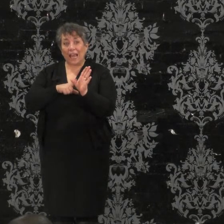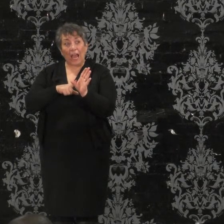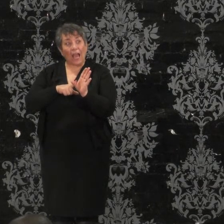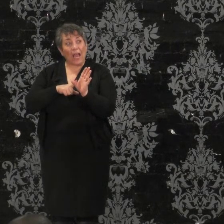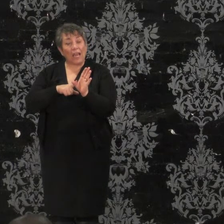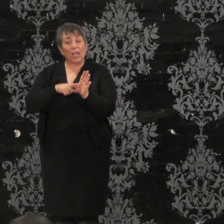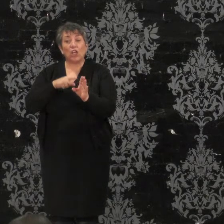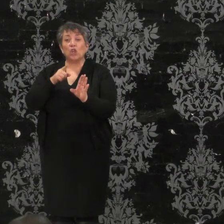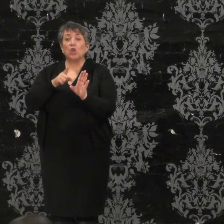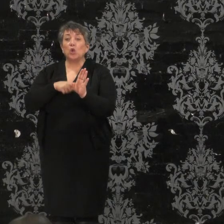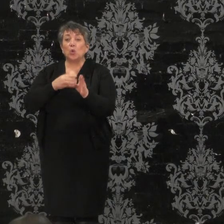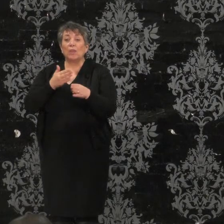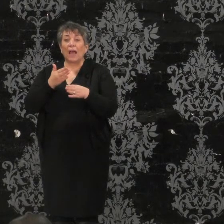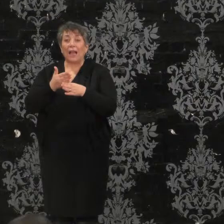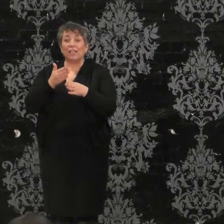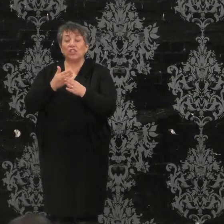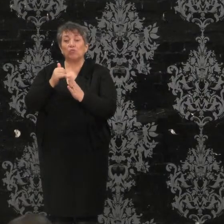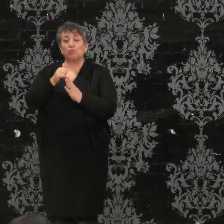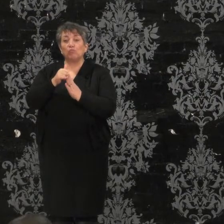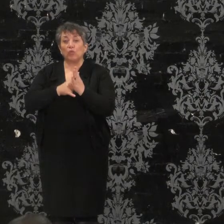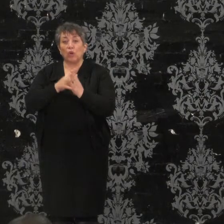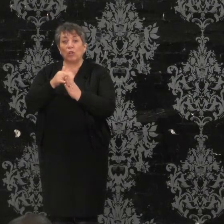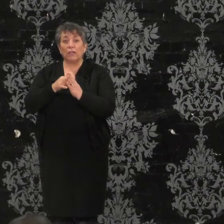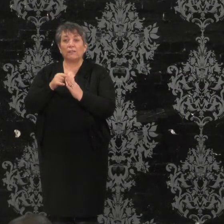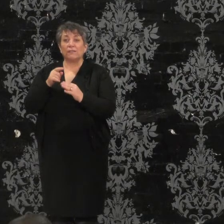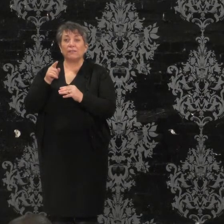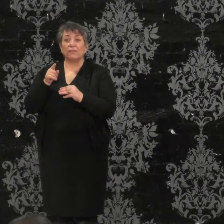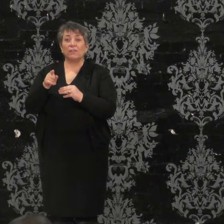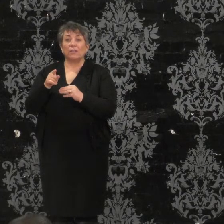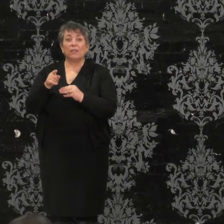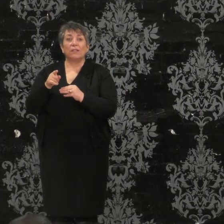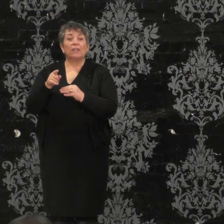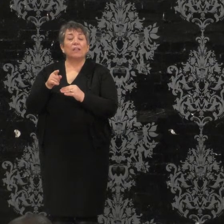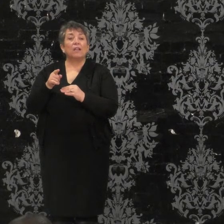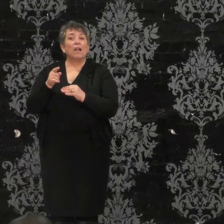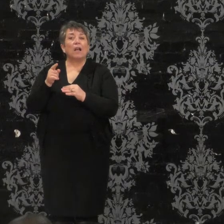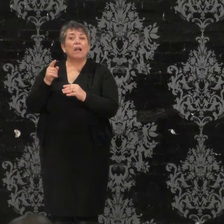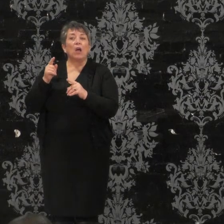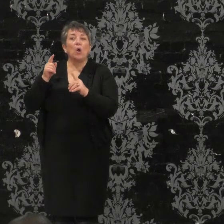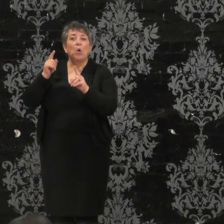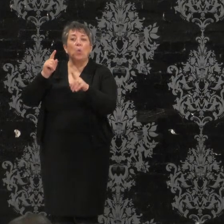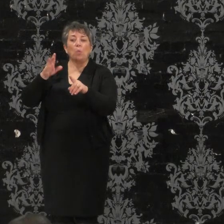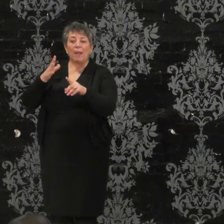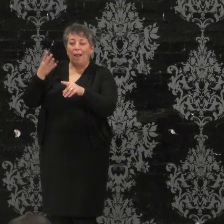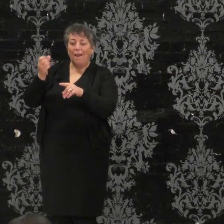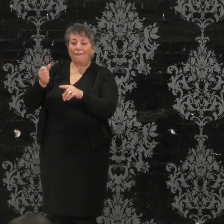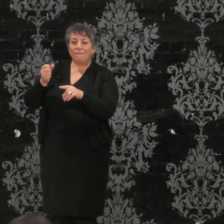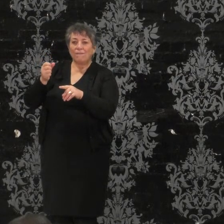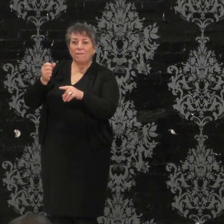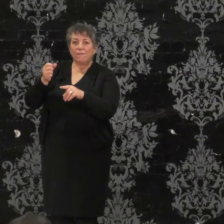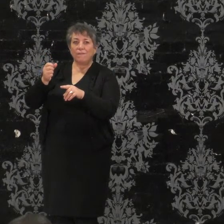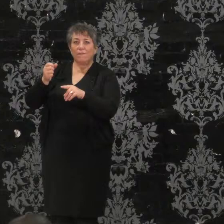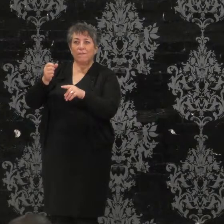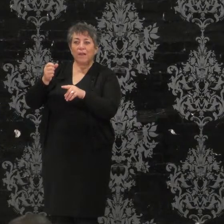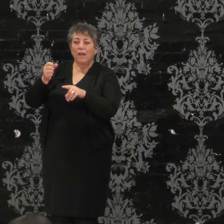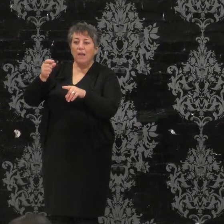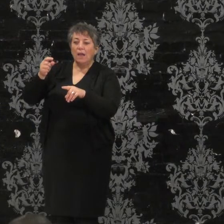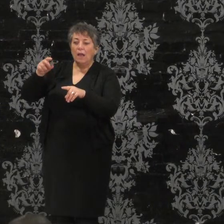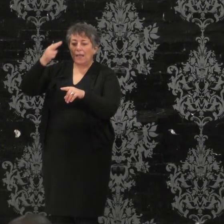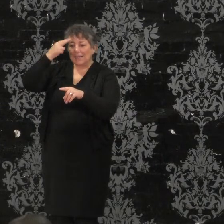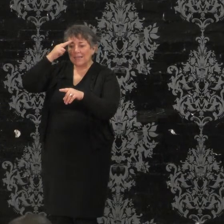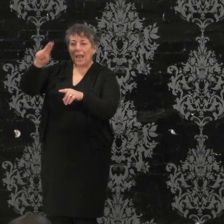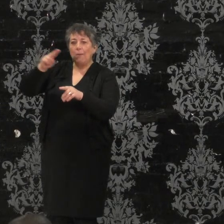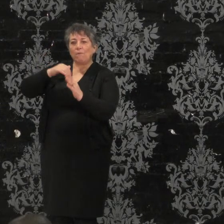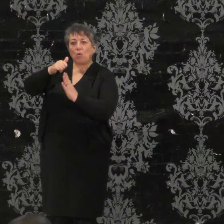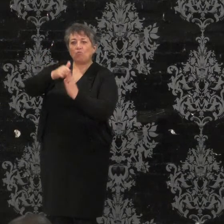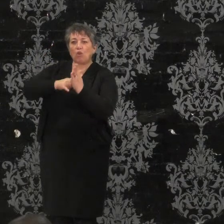called our program Home Cooked. Home Cooked meaning that we want everything to be authentic. We